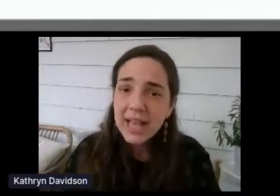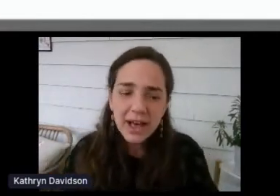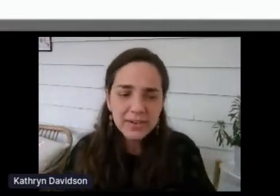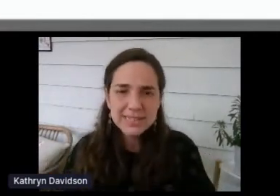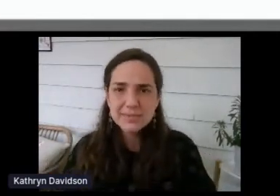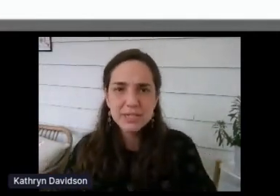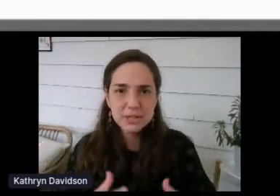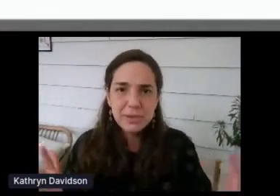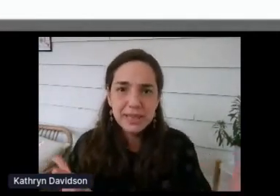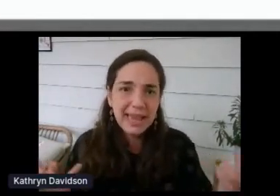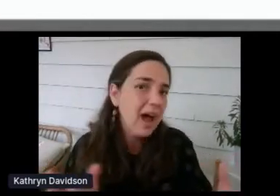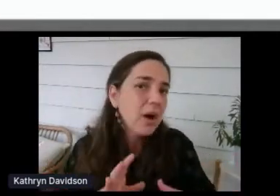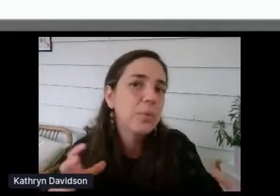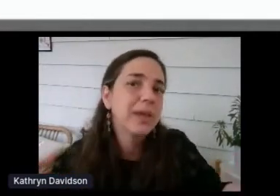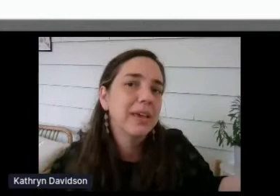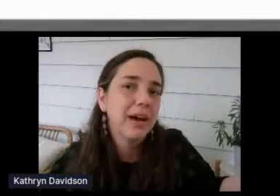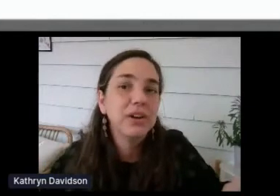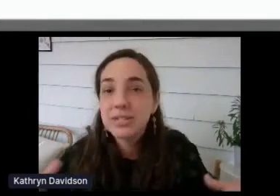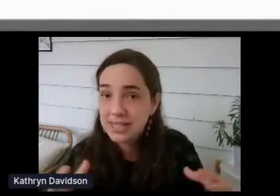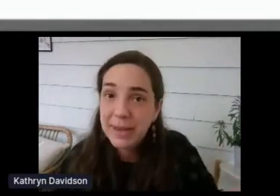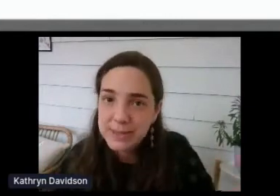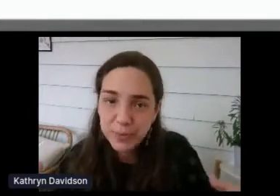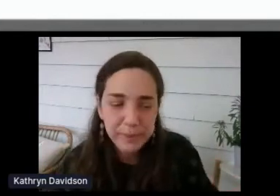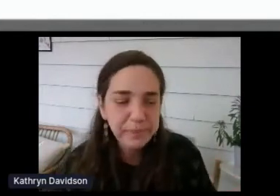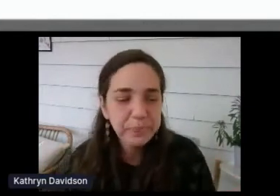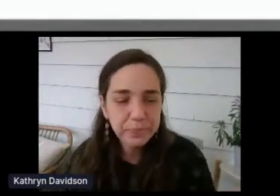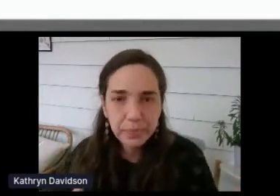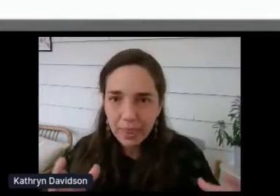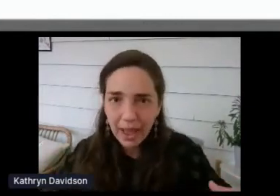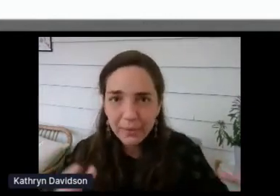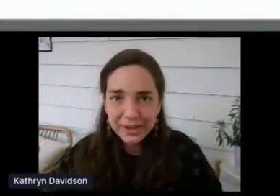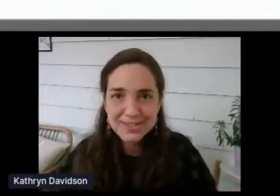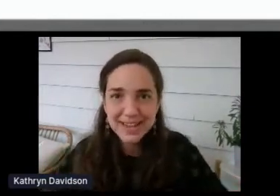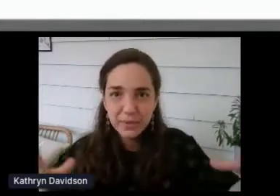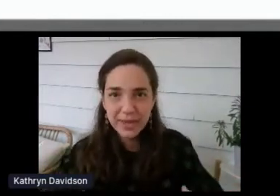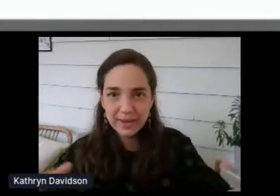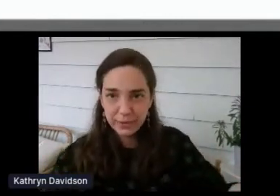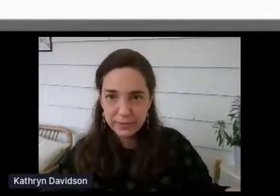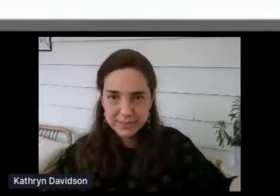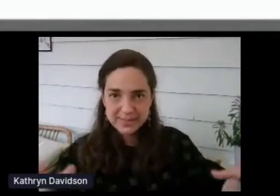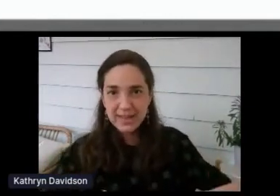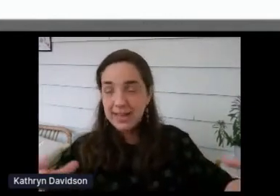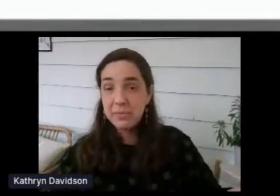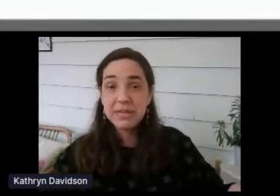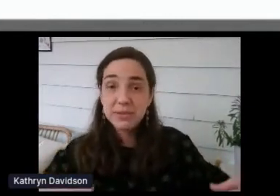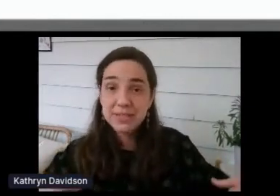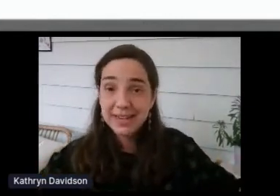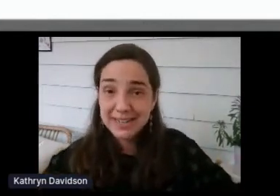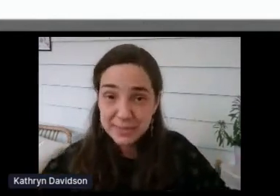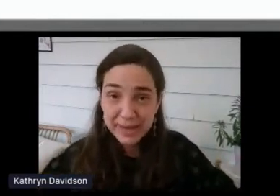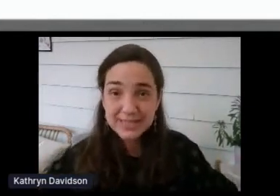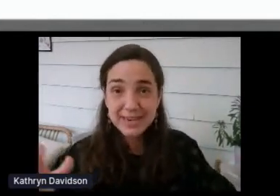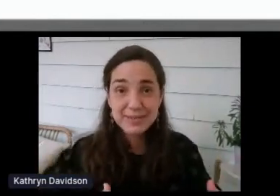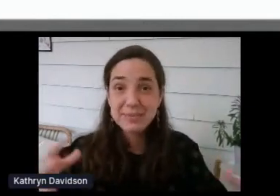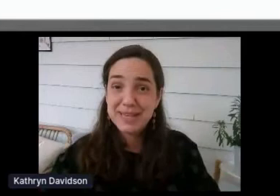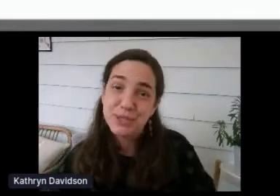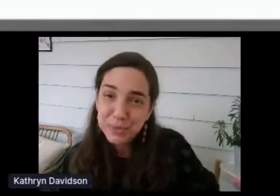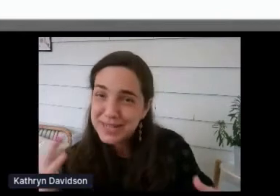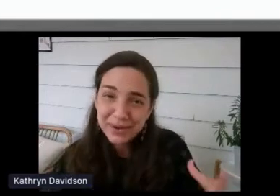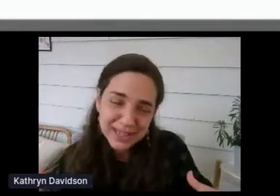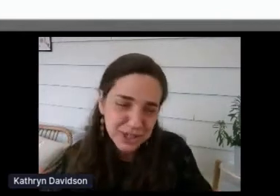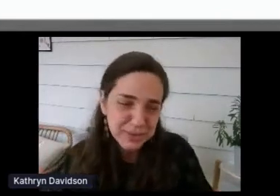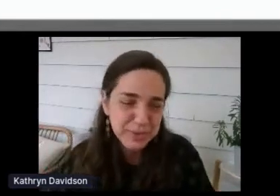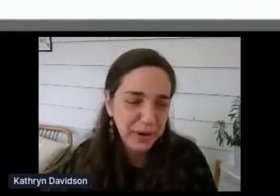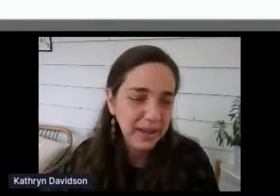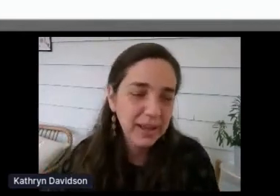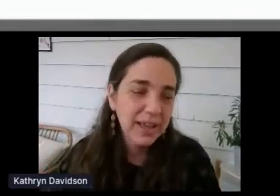domains. Others seem to just be like how we understand space, right? How we understand the way that groups can be associated to space and how subset,